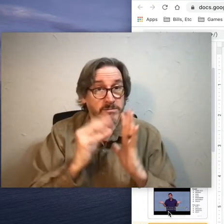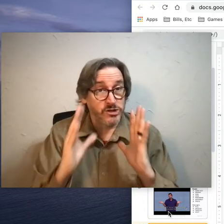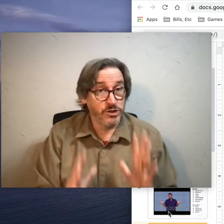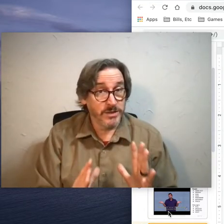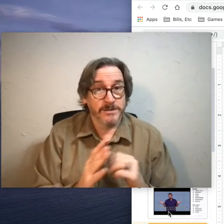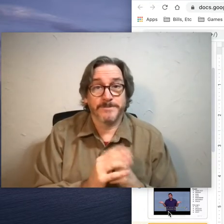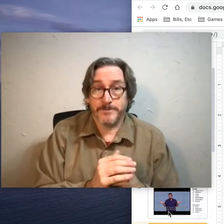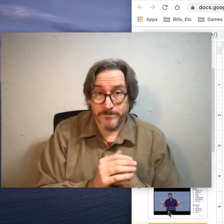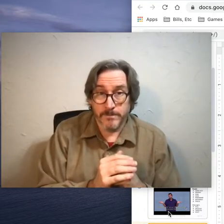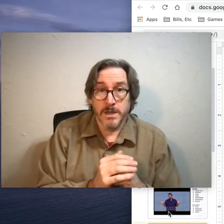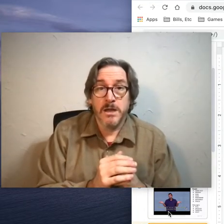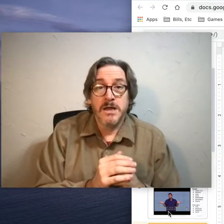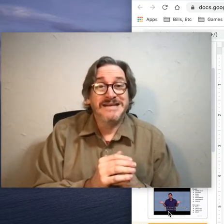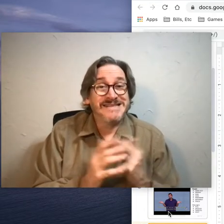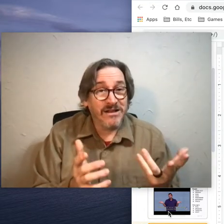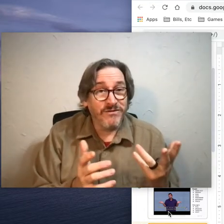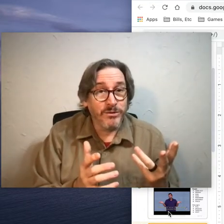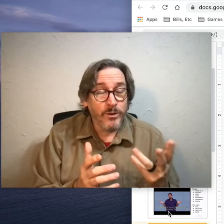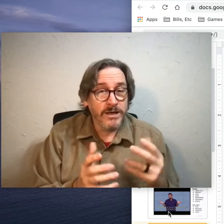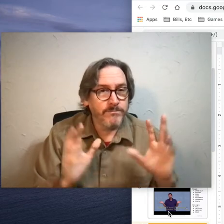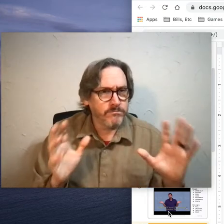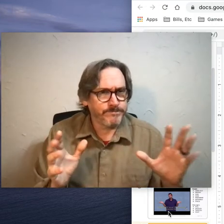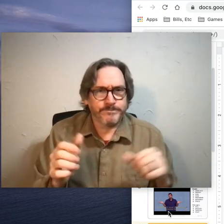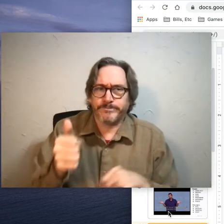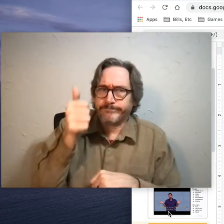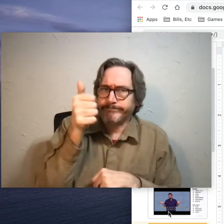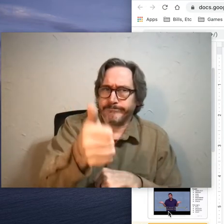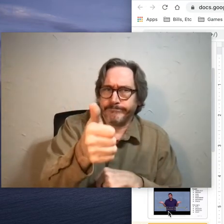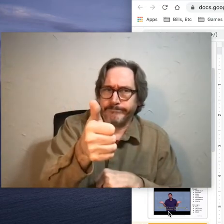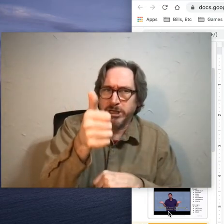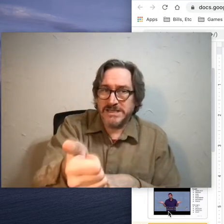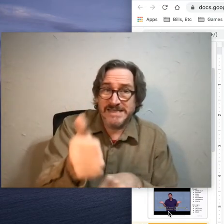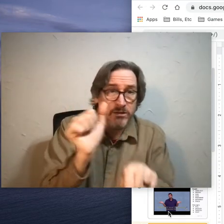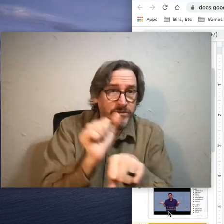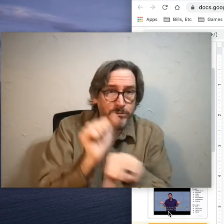right? Student. Self-employed,